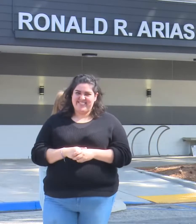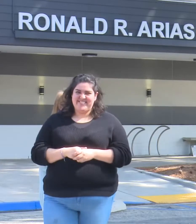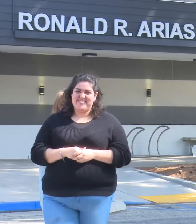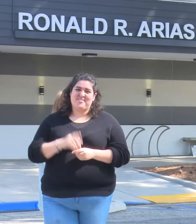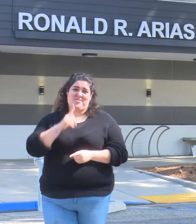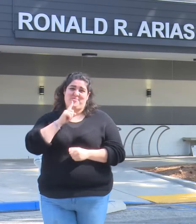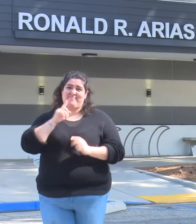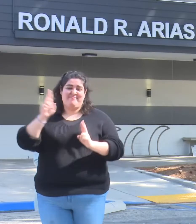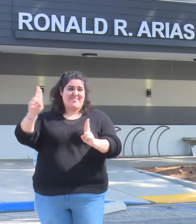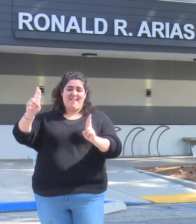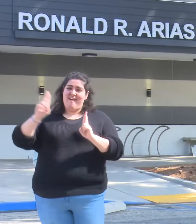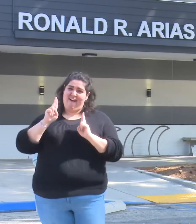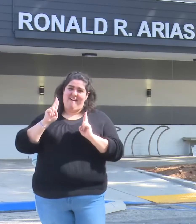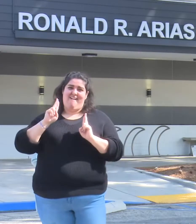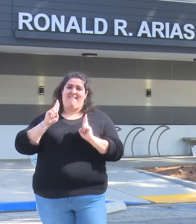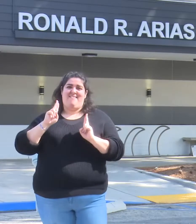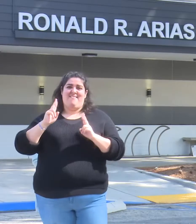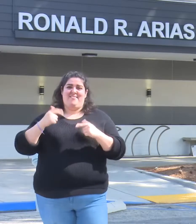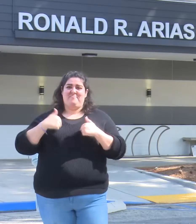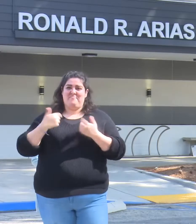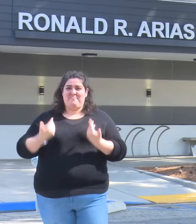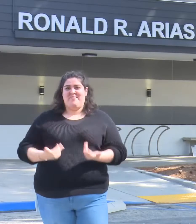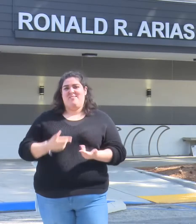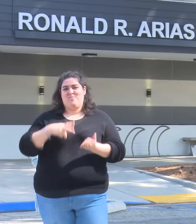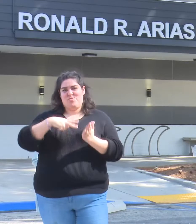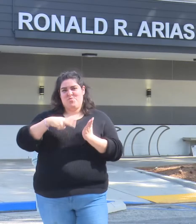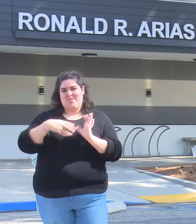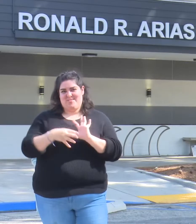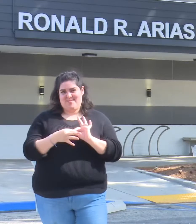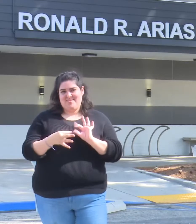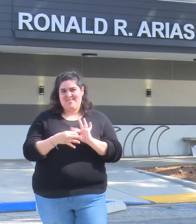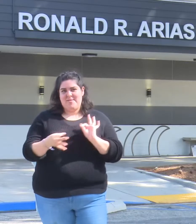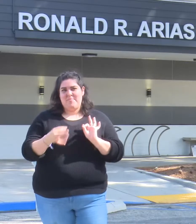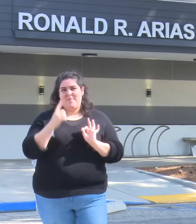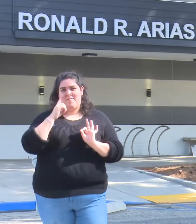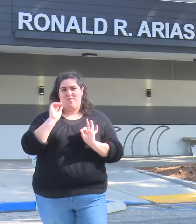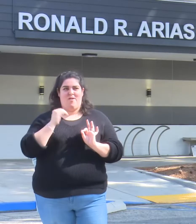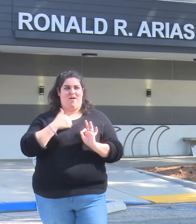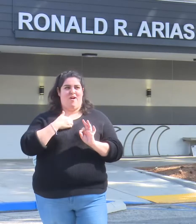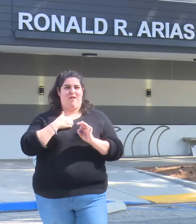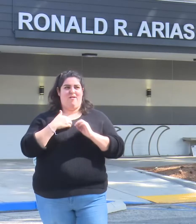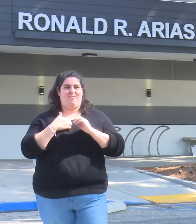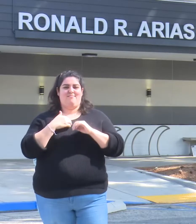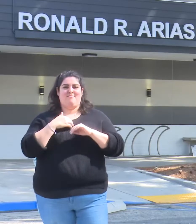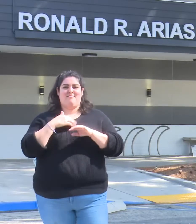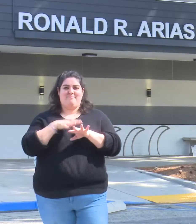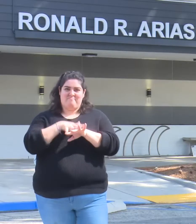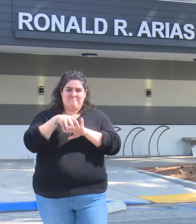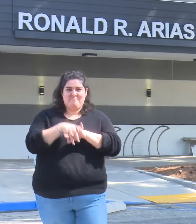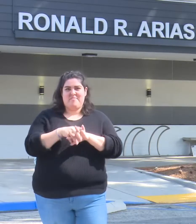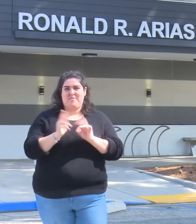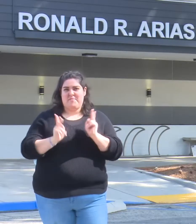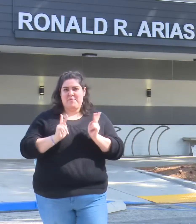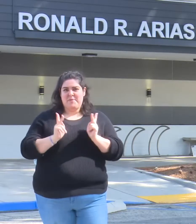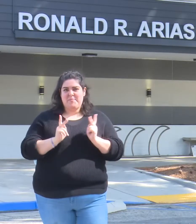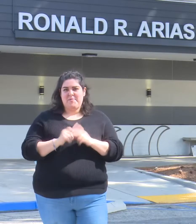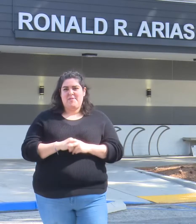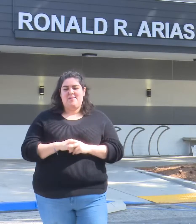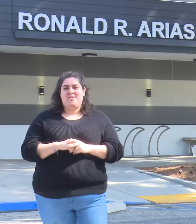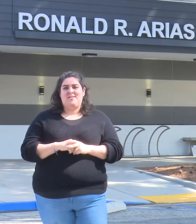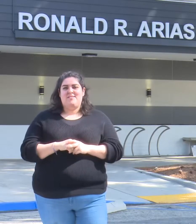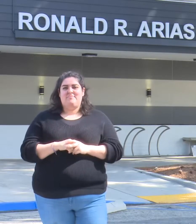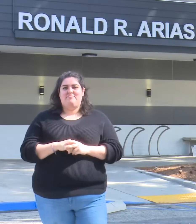me to read this statement. It's a first for our nation, for the Tongva people, to read this